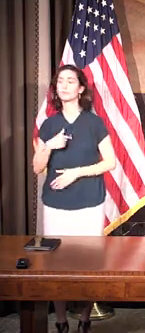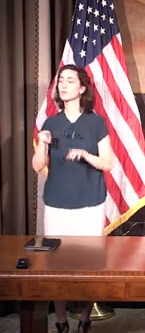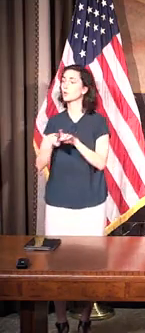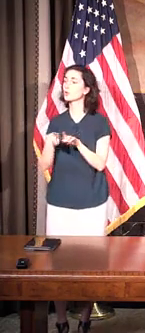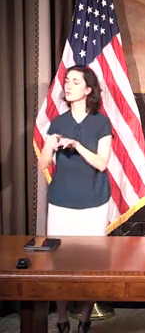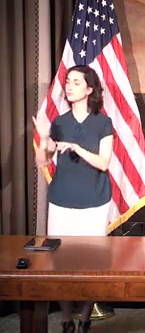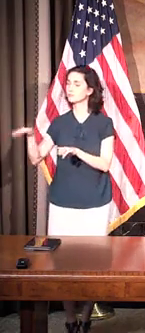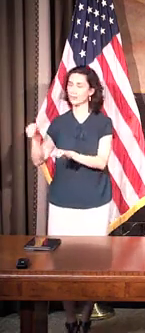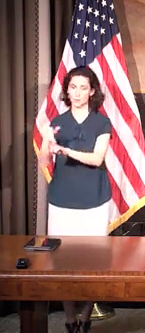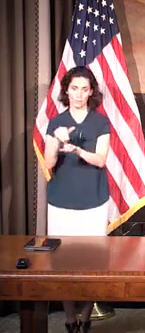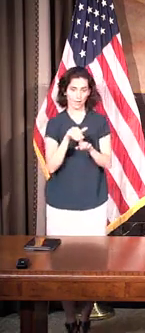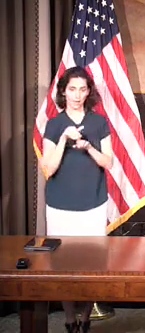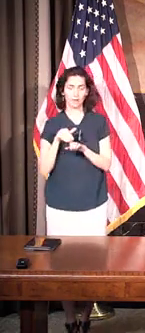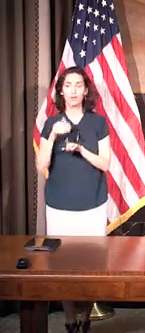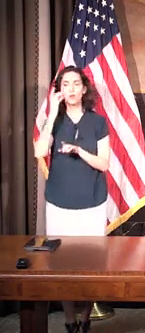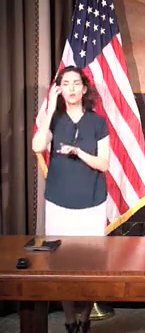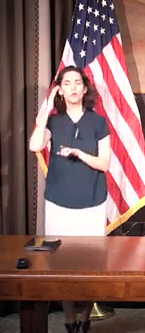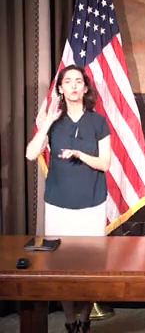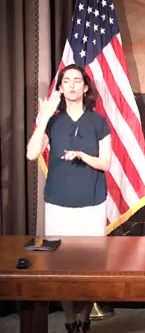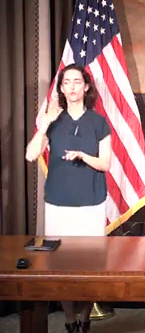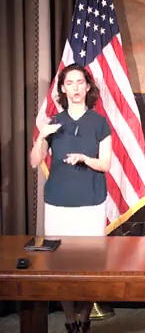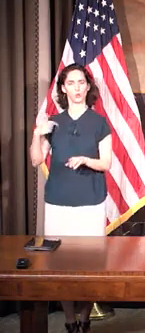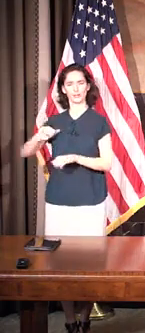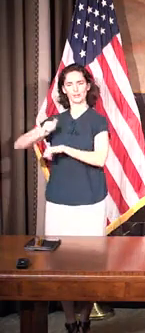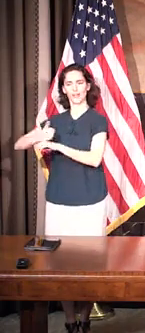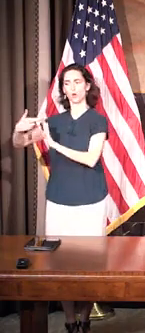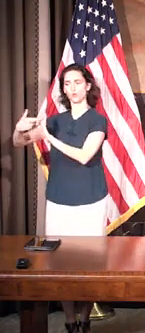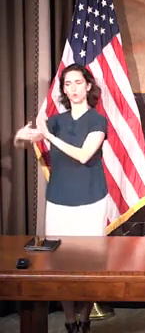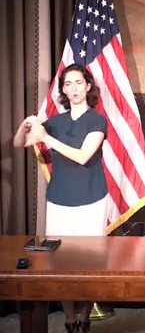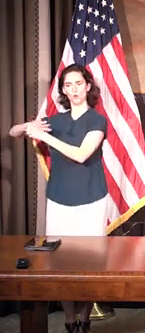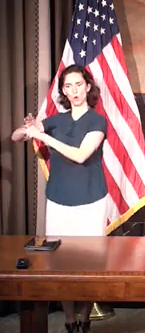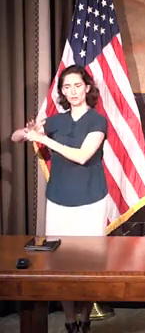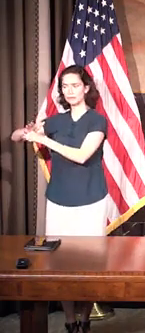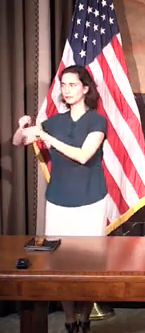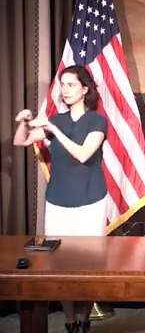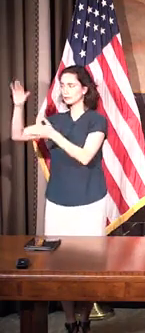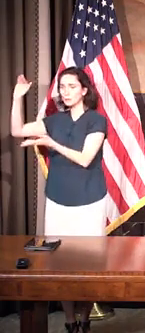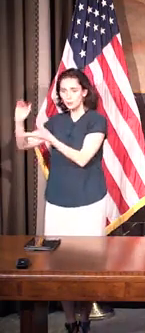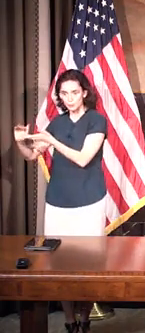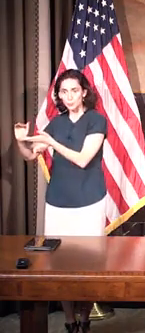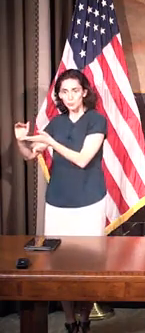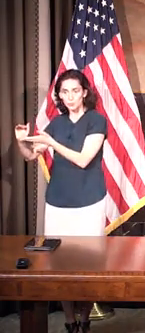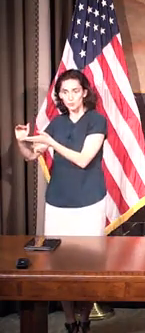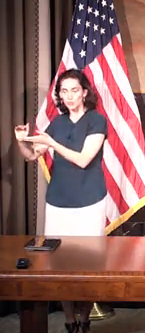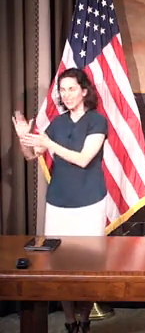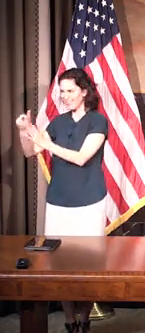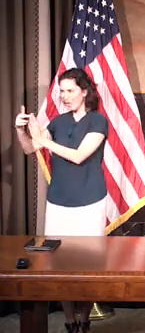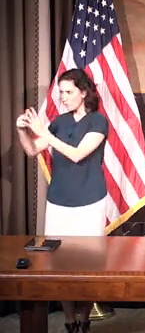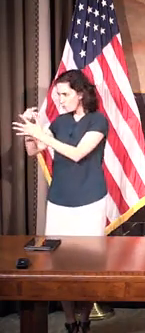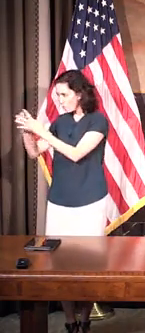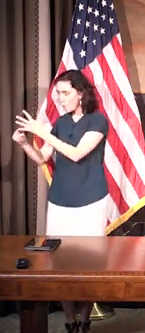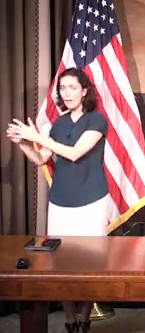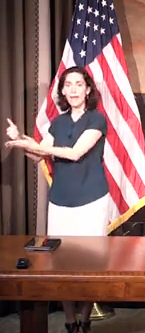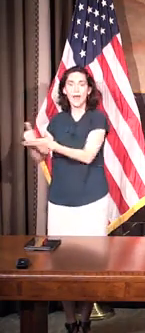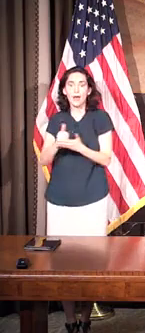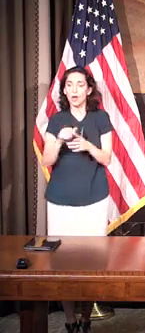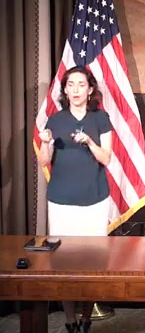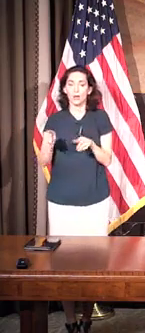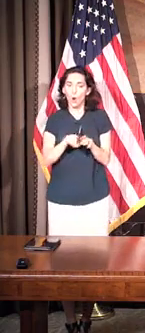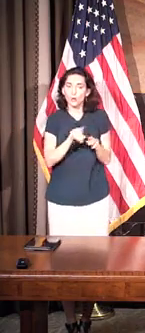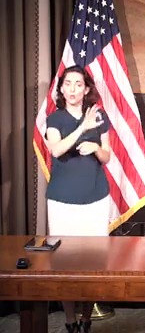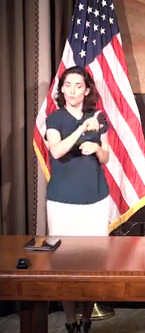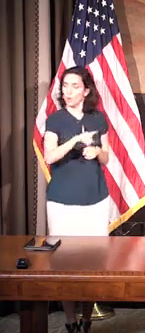people that the same mitigation measures that reduce the spread of COVID also reduce the spread of the flu. So wearing